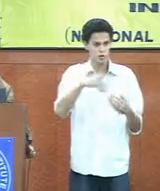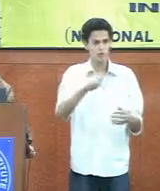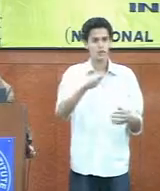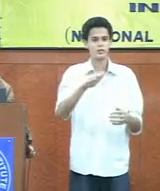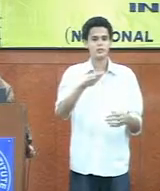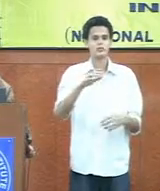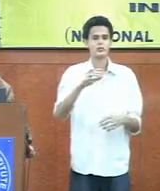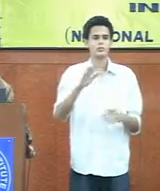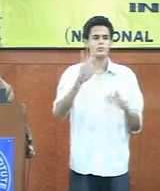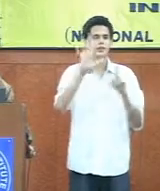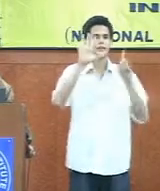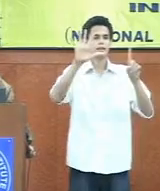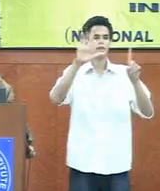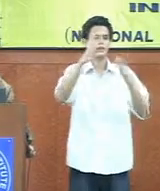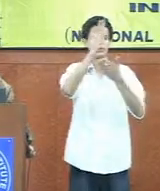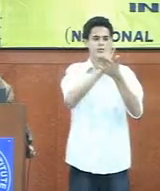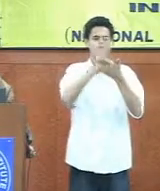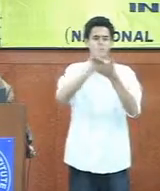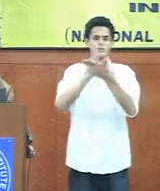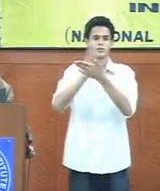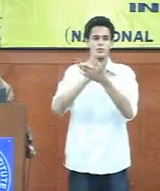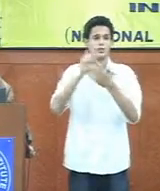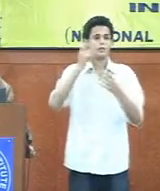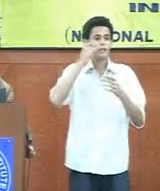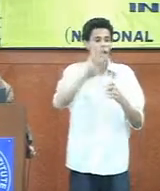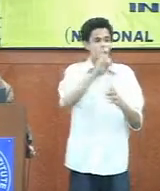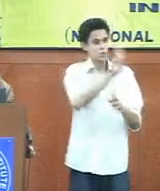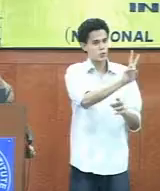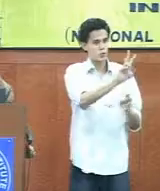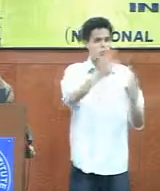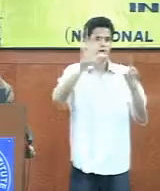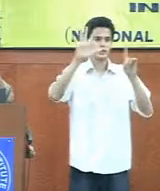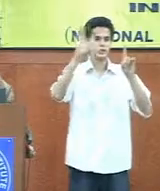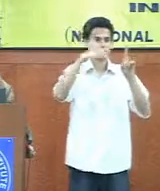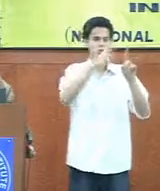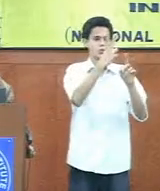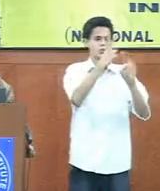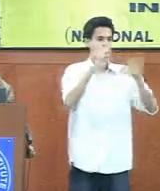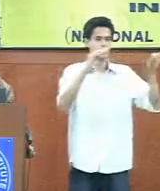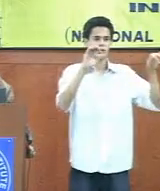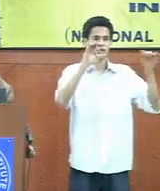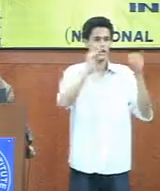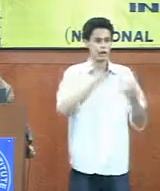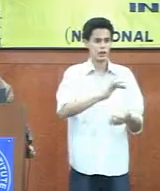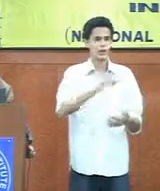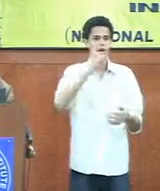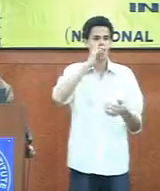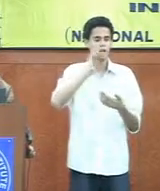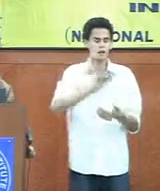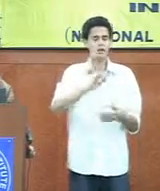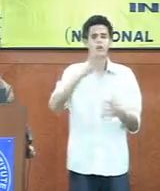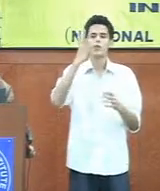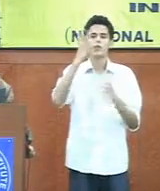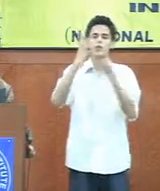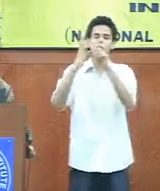constitute 6 shares, out of which the son will get 2 shares and all the rest of the 4